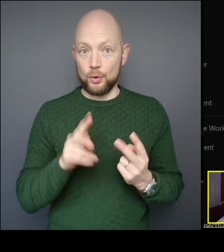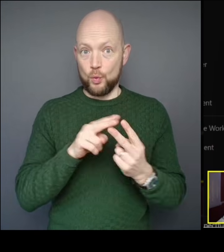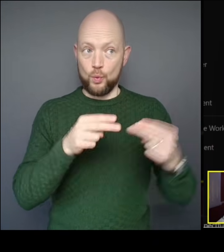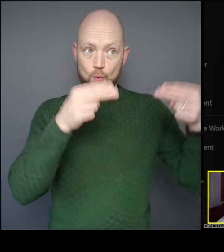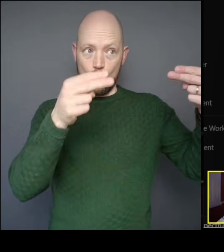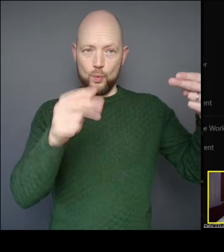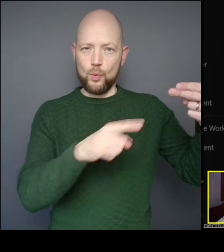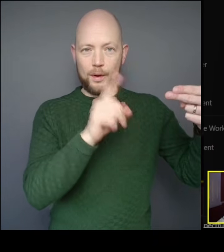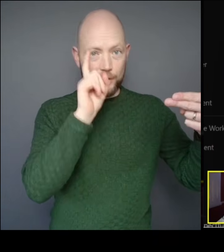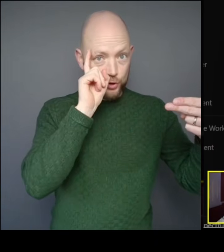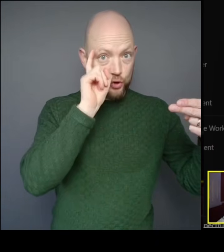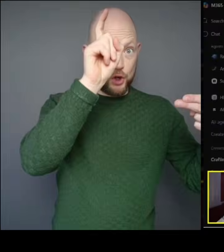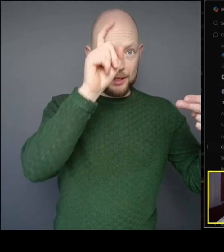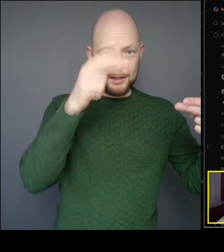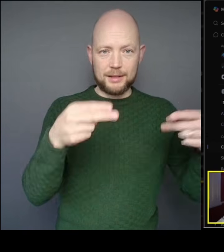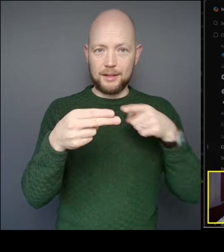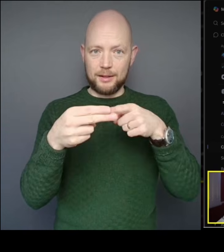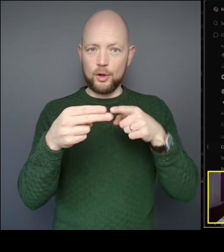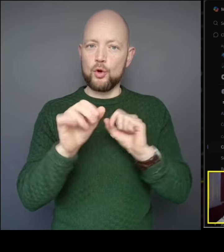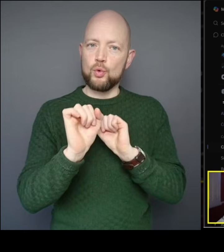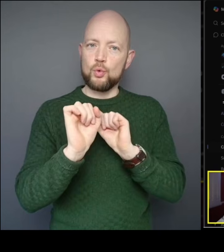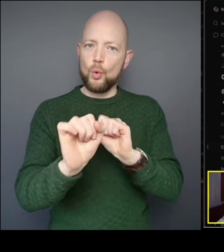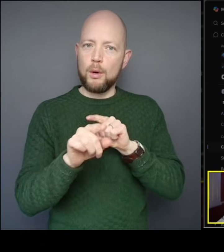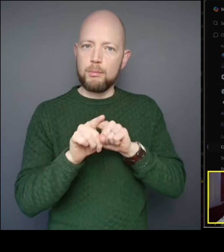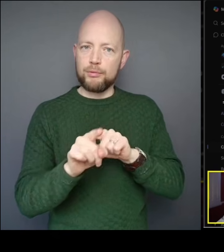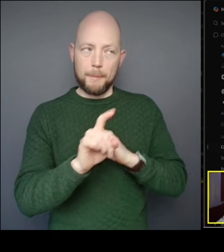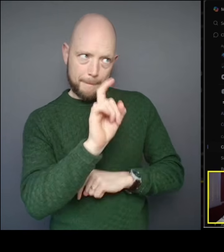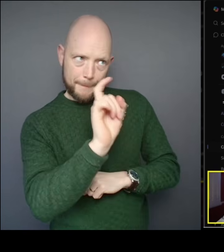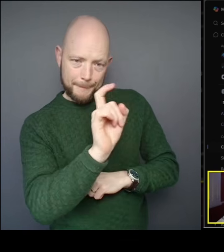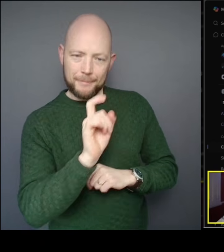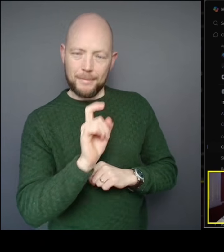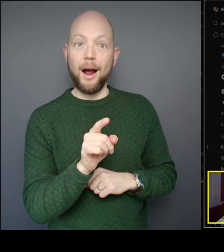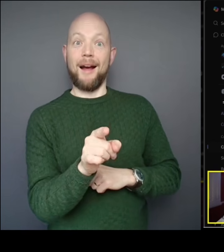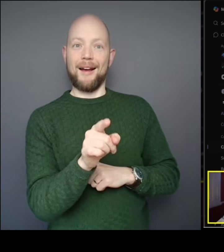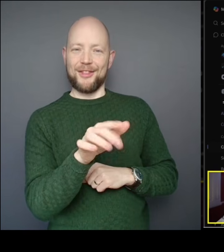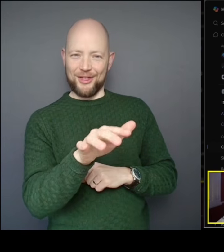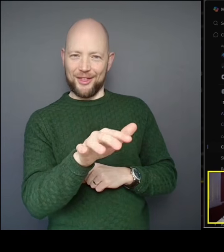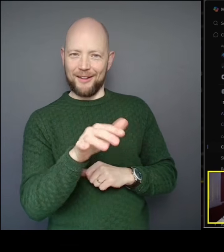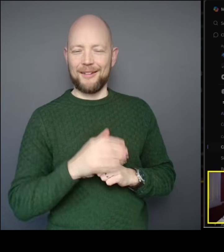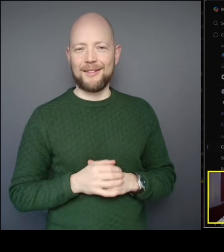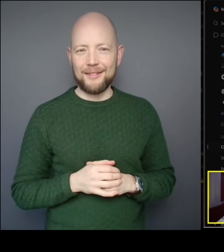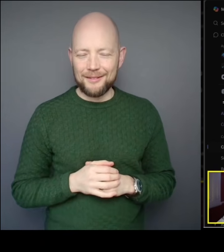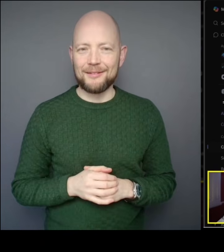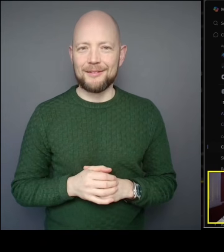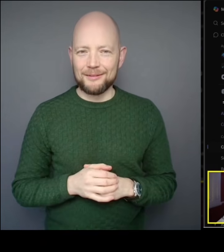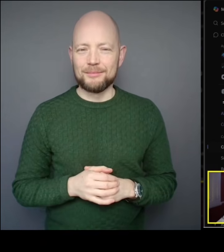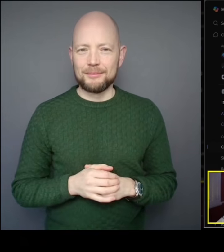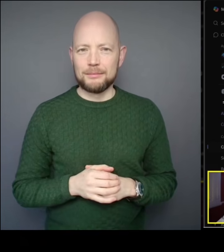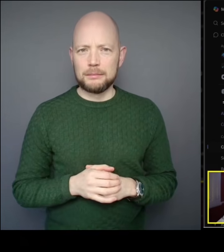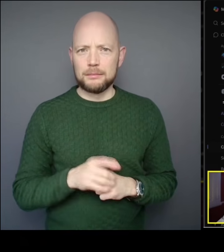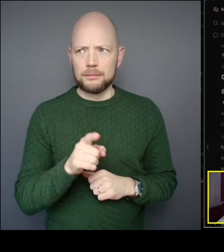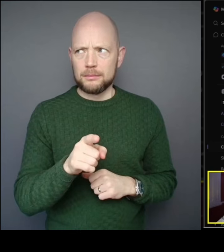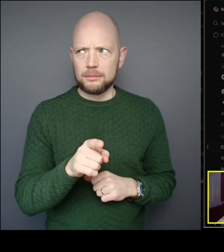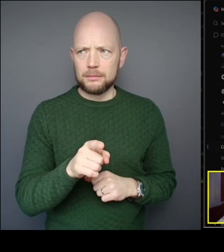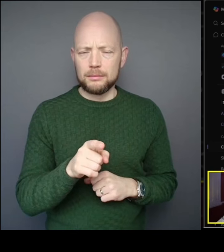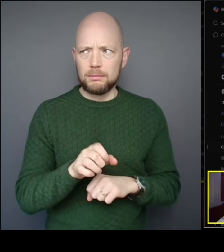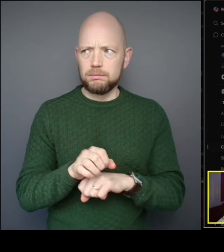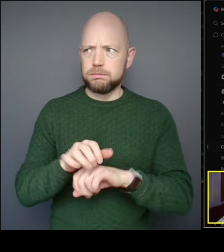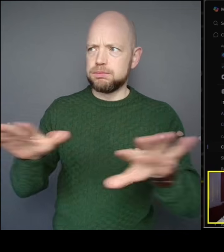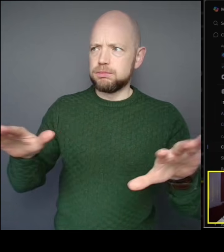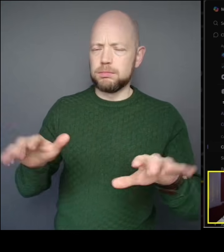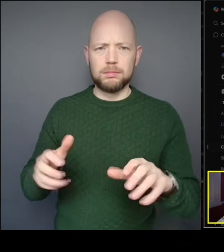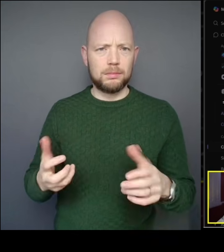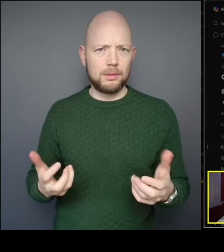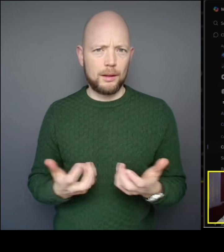the suggested tab, but if we go to the Your Prompts tab, what I just saved shows up. But how do you share it